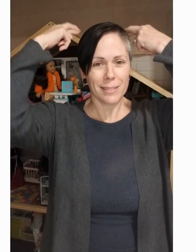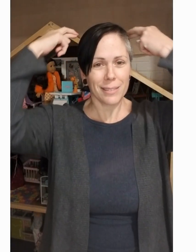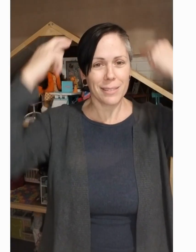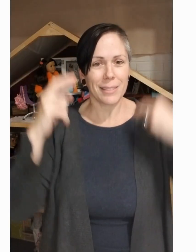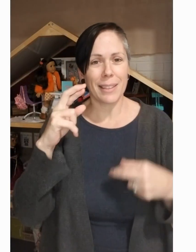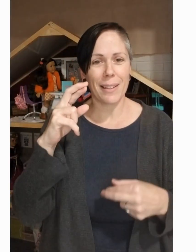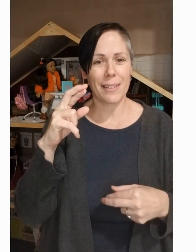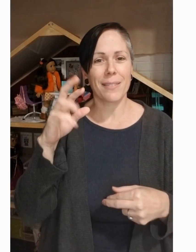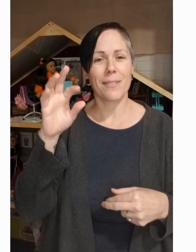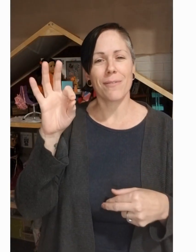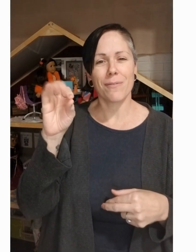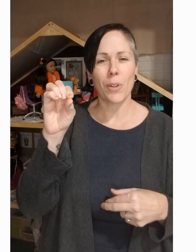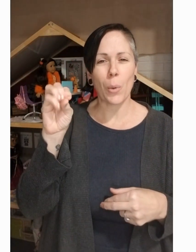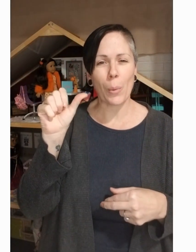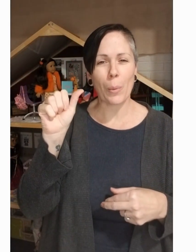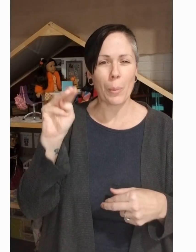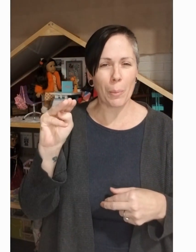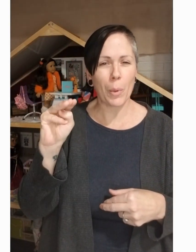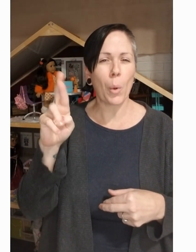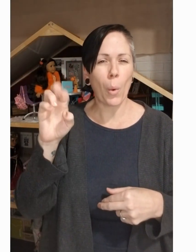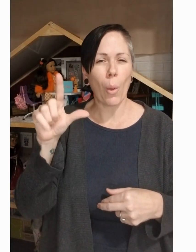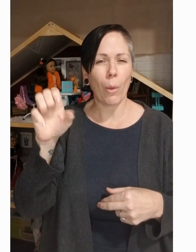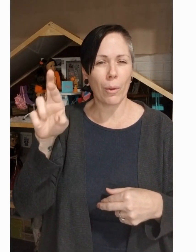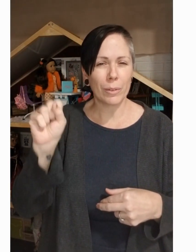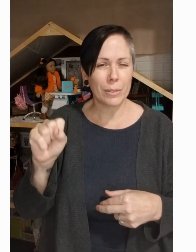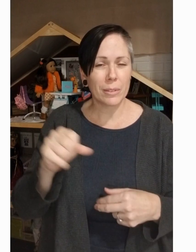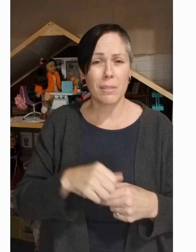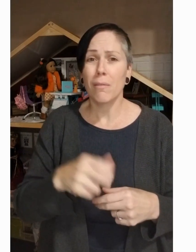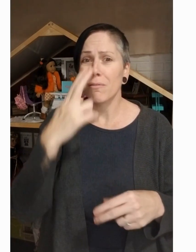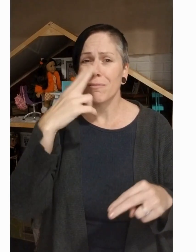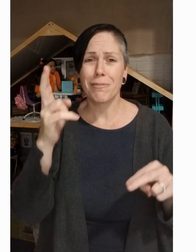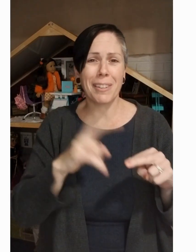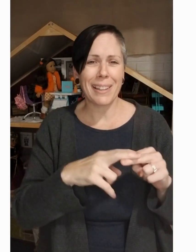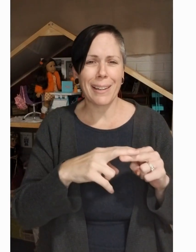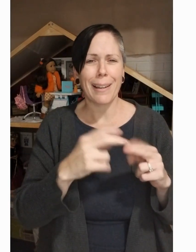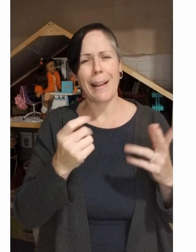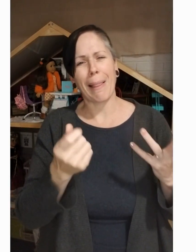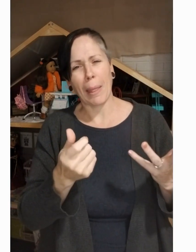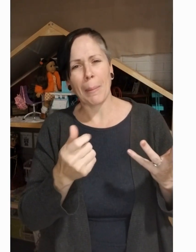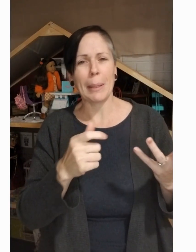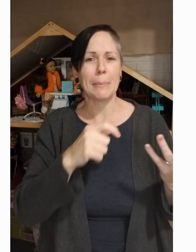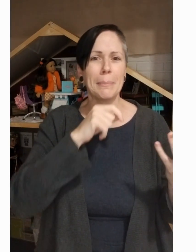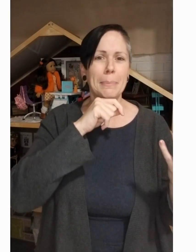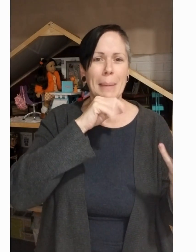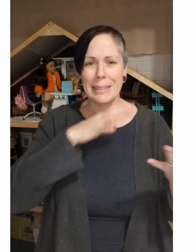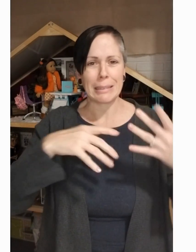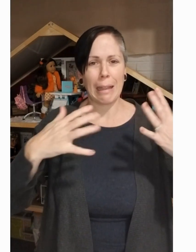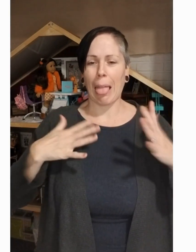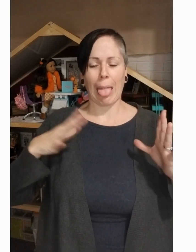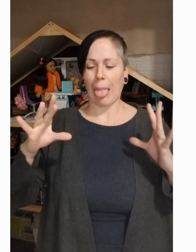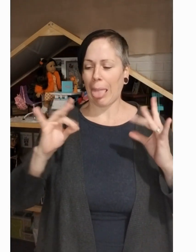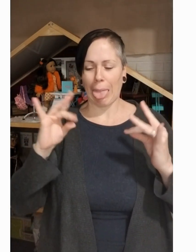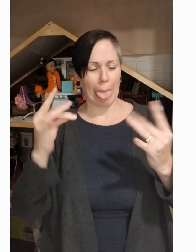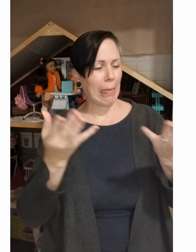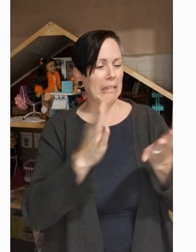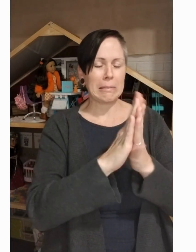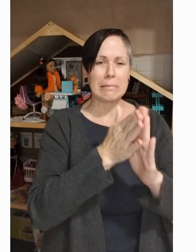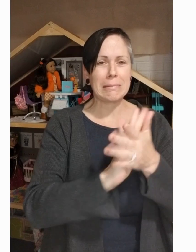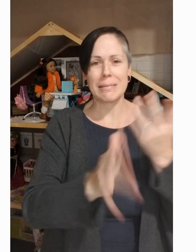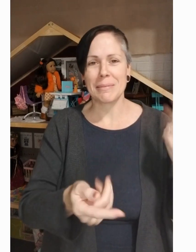little messy, but yeah, super fun. I like them. Some cleaning supplies, deviating a little bit